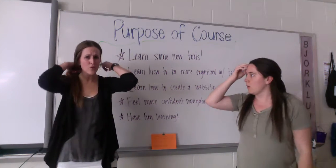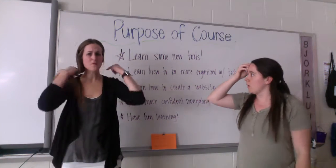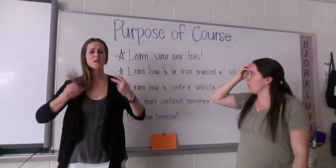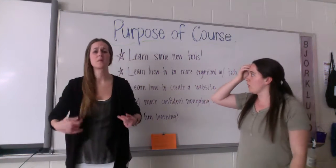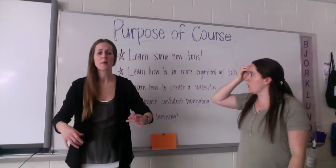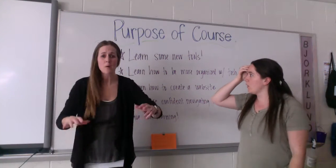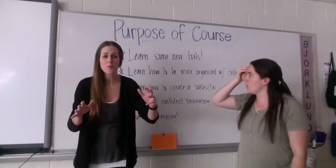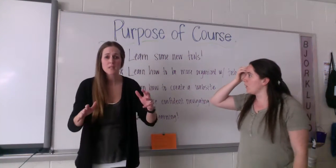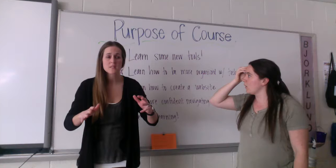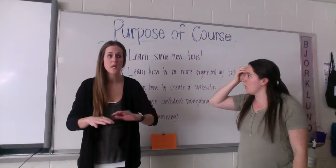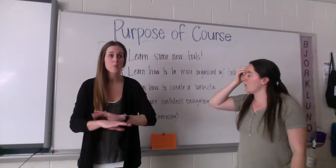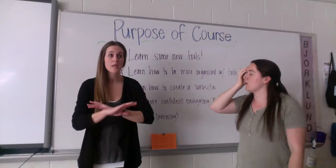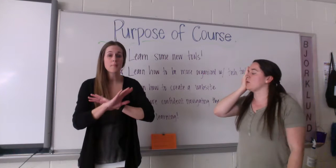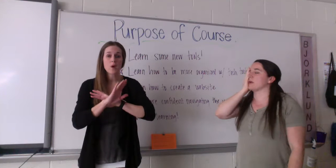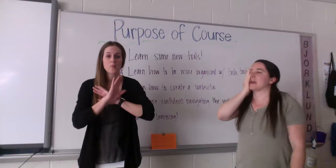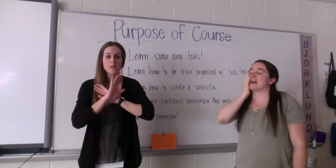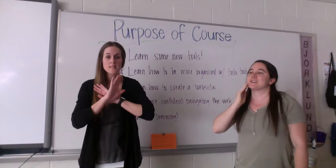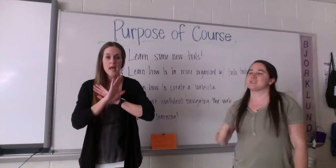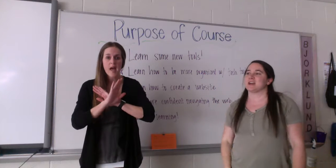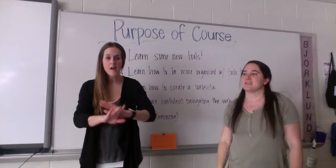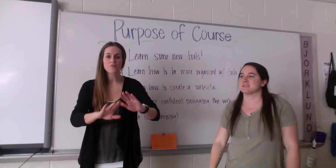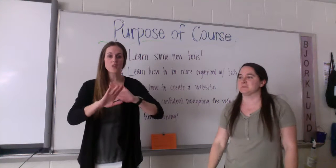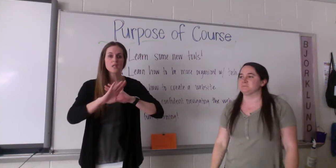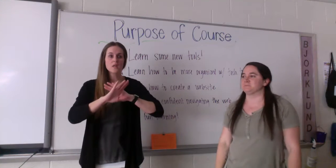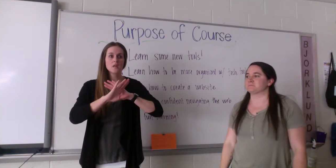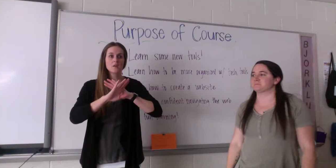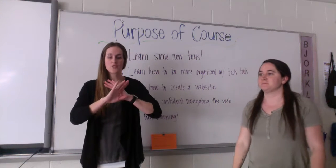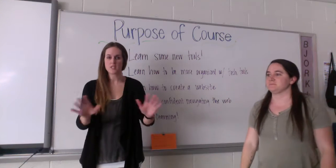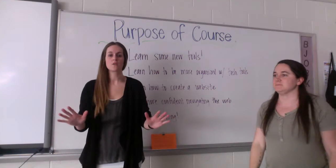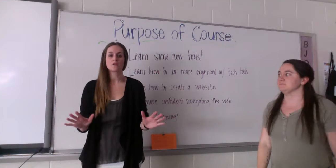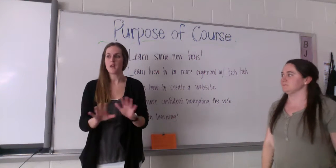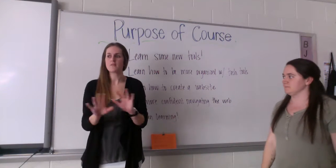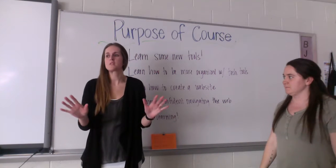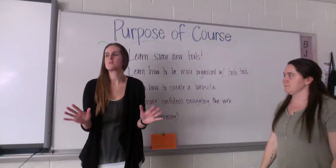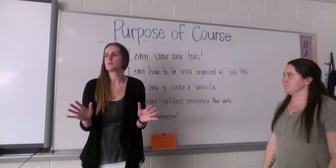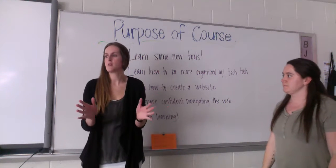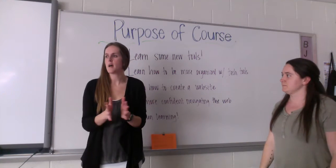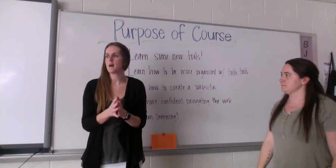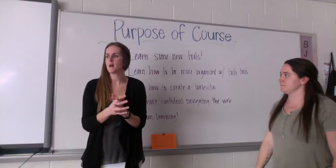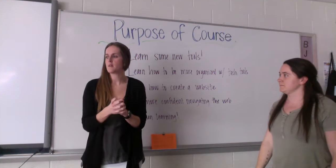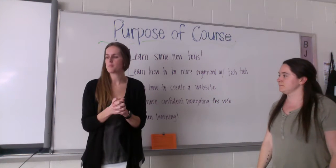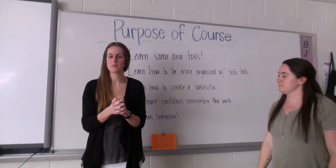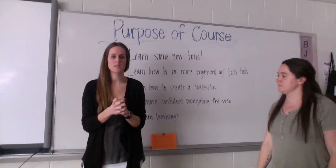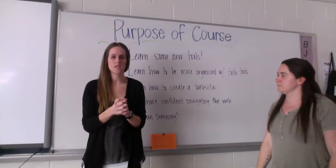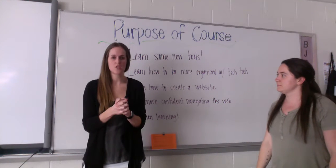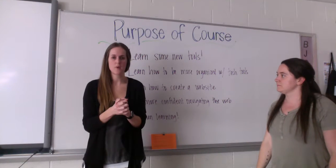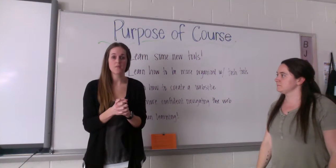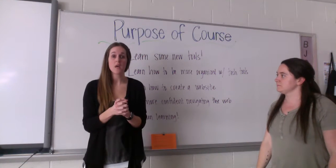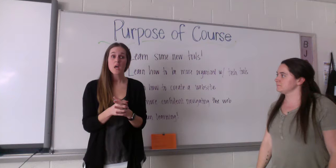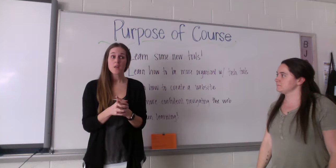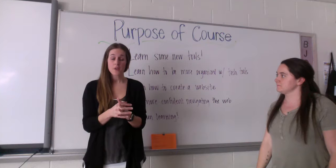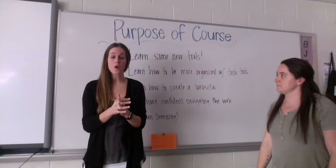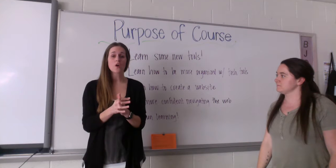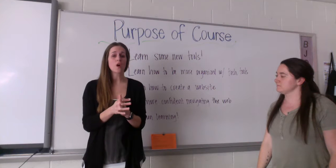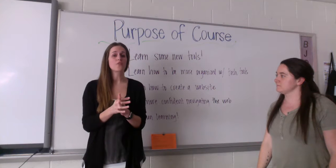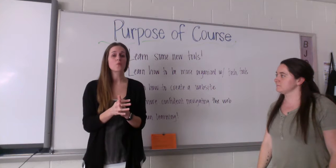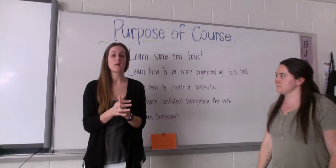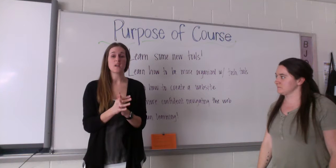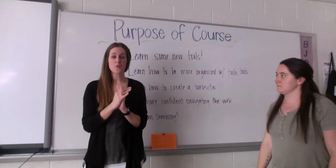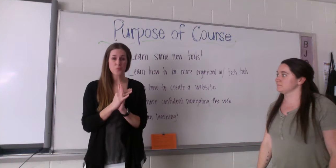have done PowerPoints? And we get Oh my PowerPoints gosh, yes. every single presentation that we have. There are other ways, other